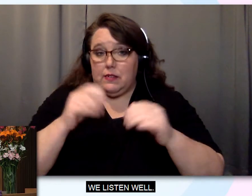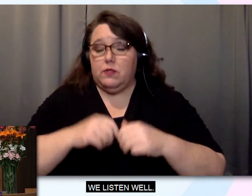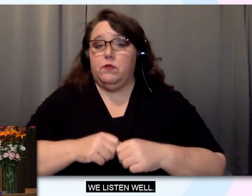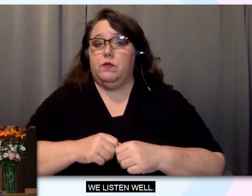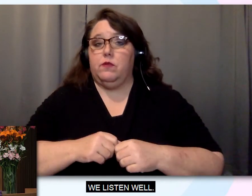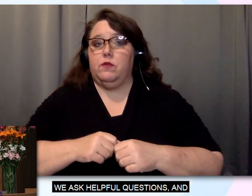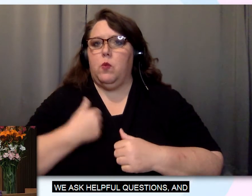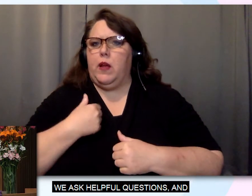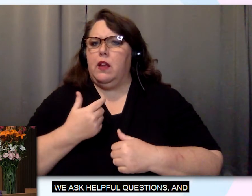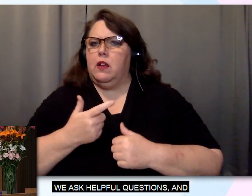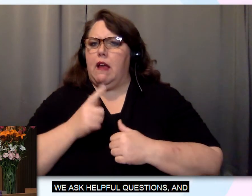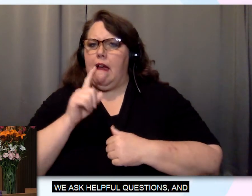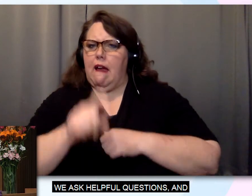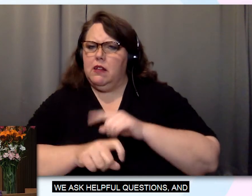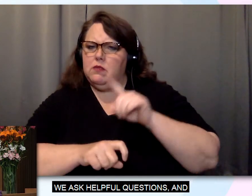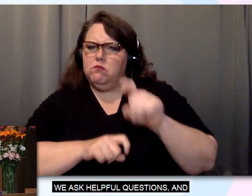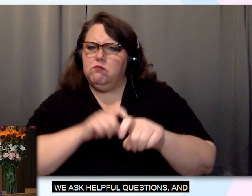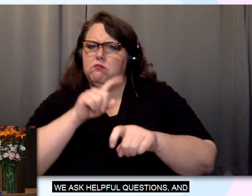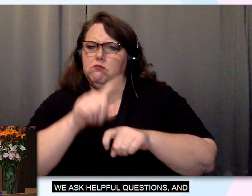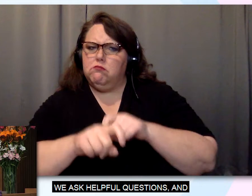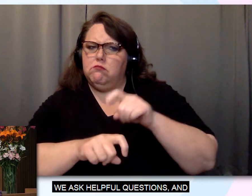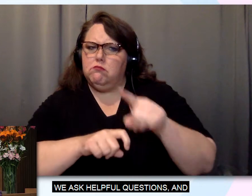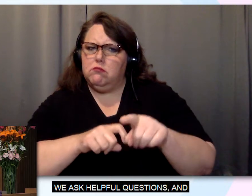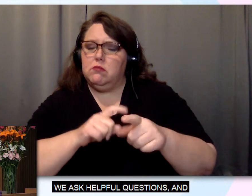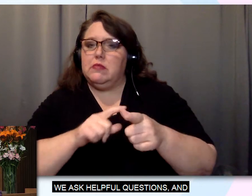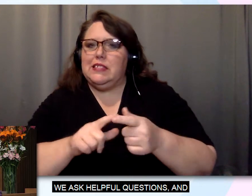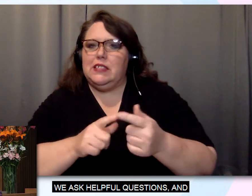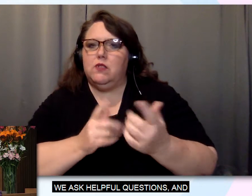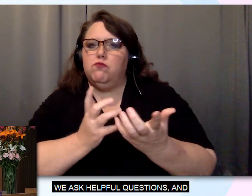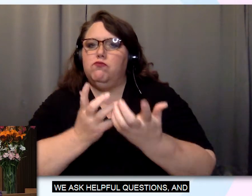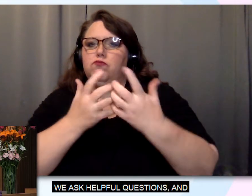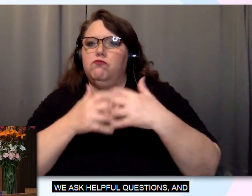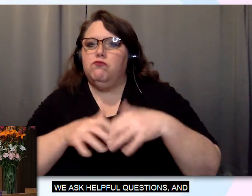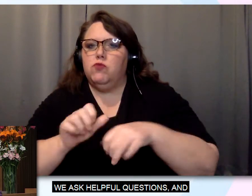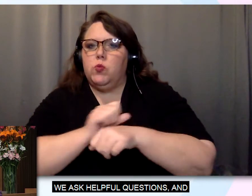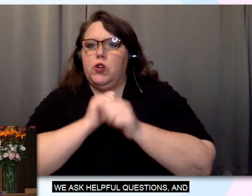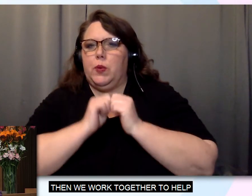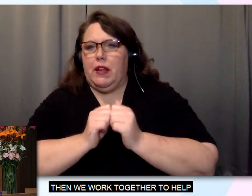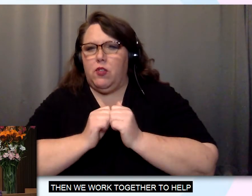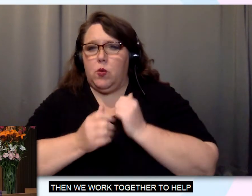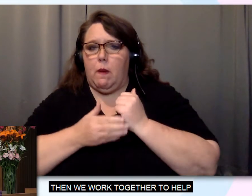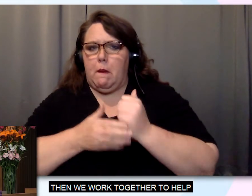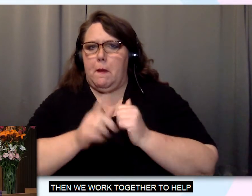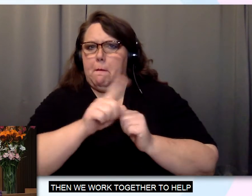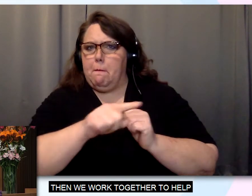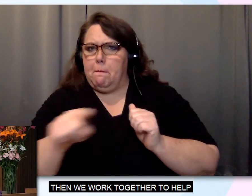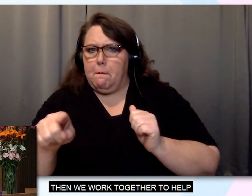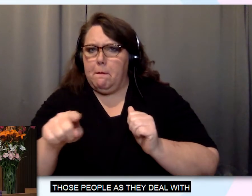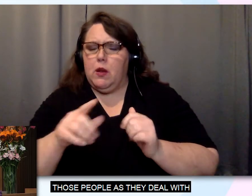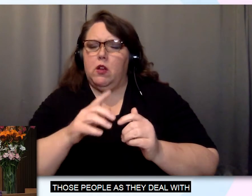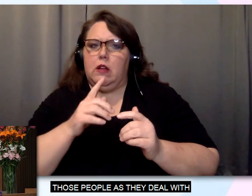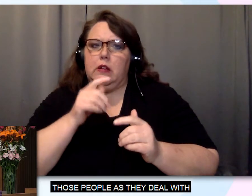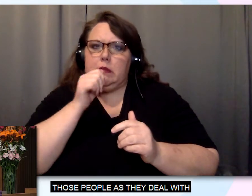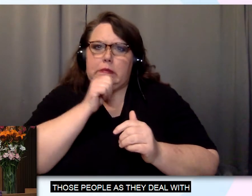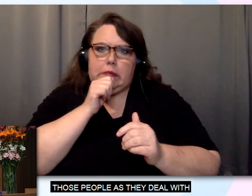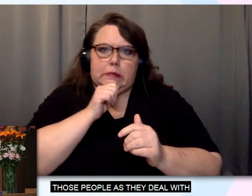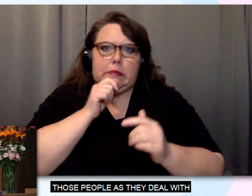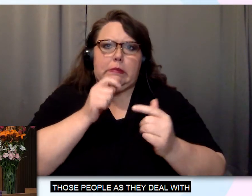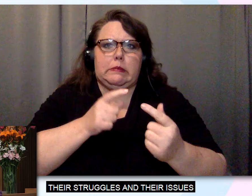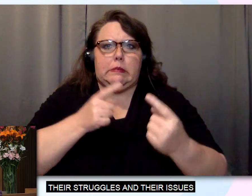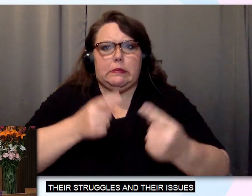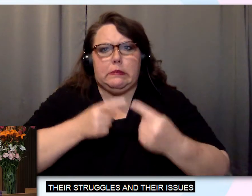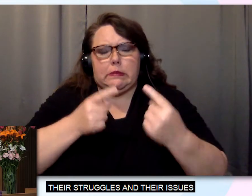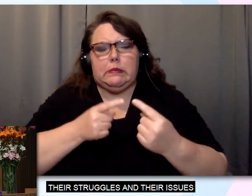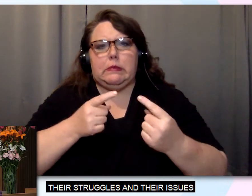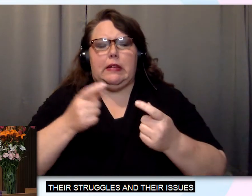well, we ask helpful questions, and then we work together to help those people as they deal with their